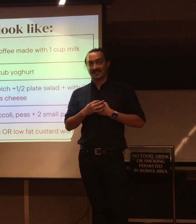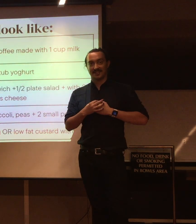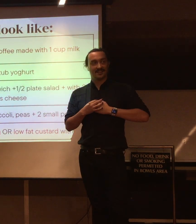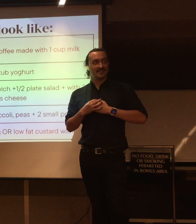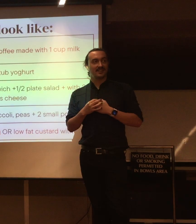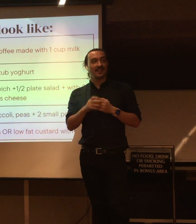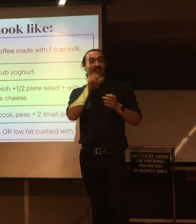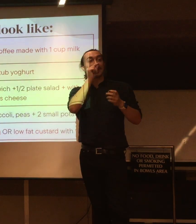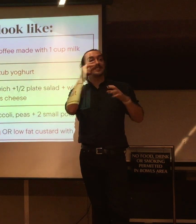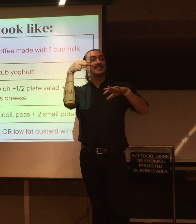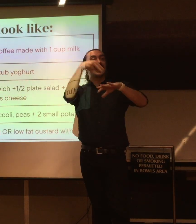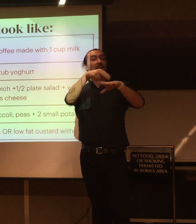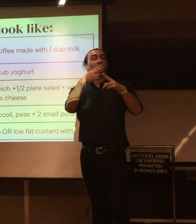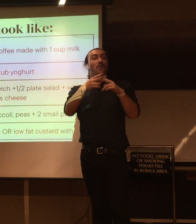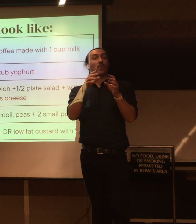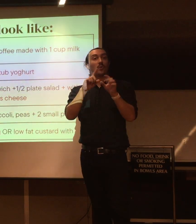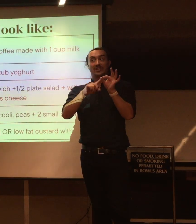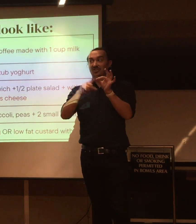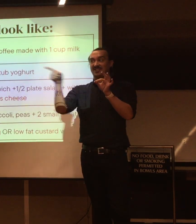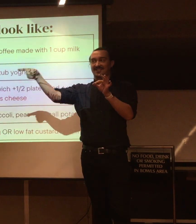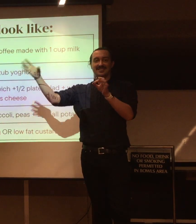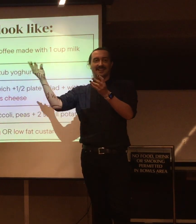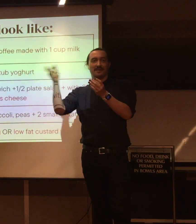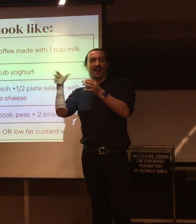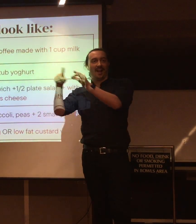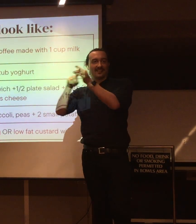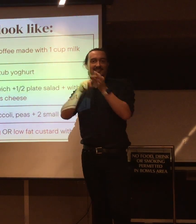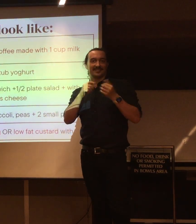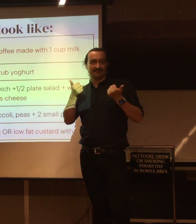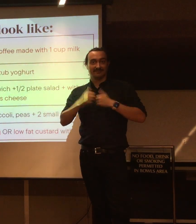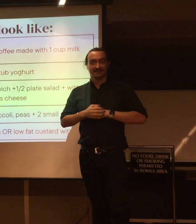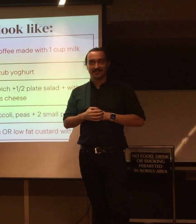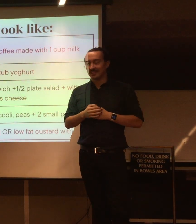questions? Yeah, sure.